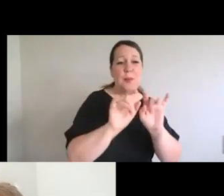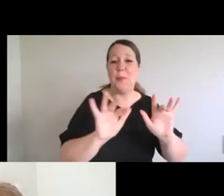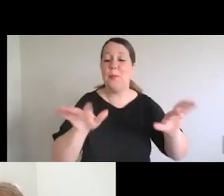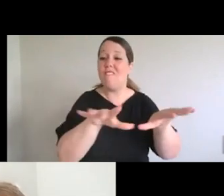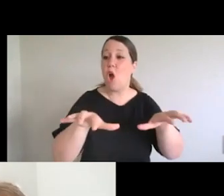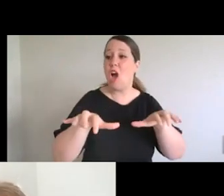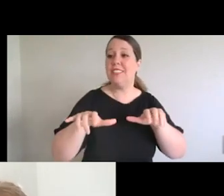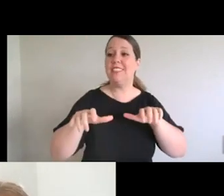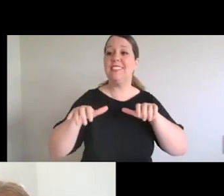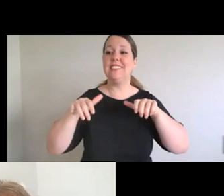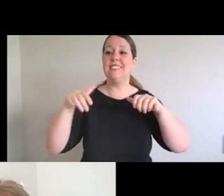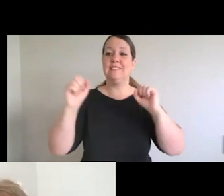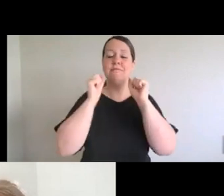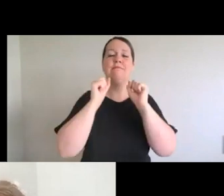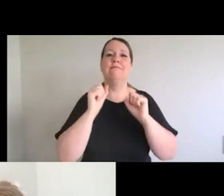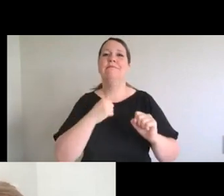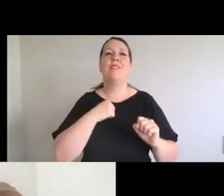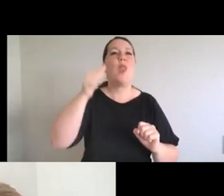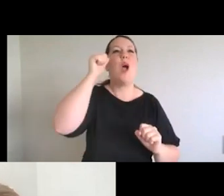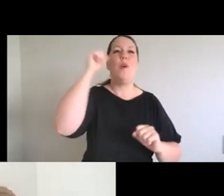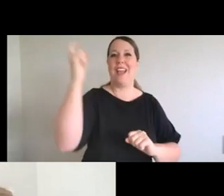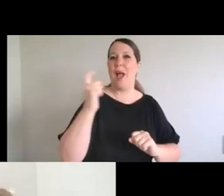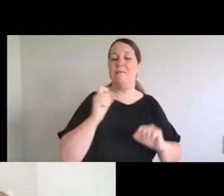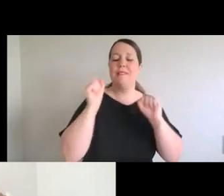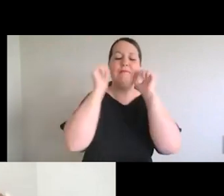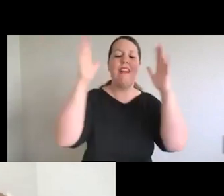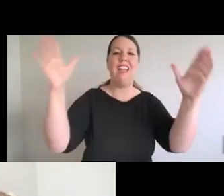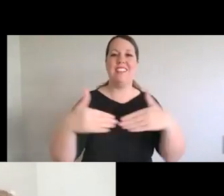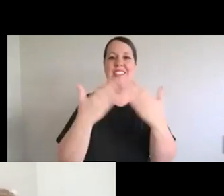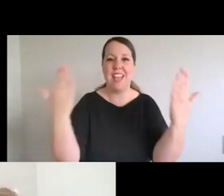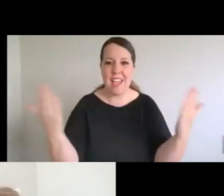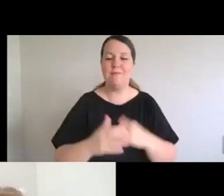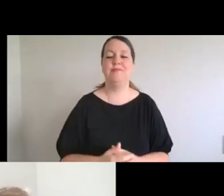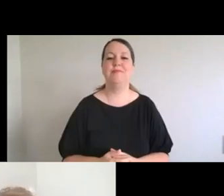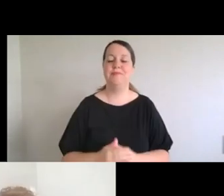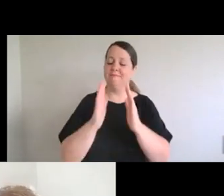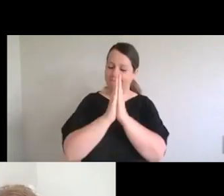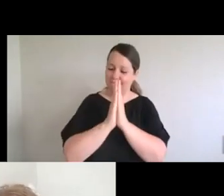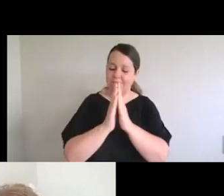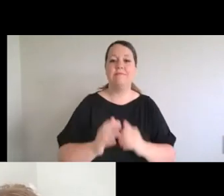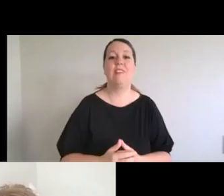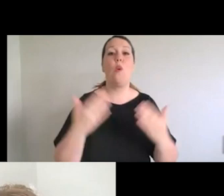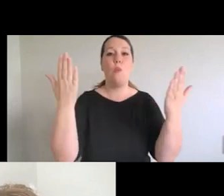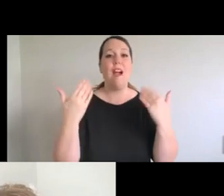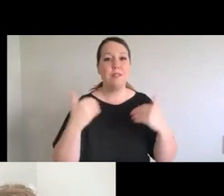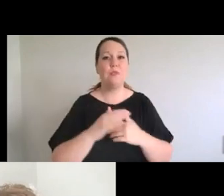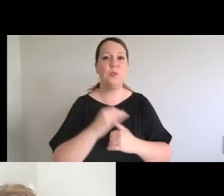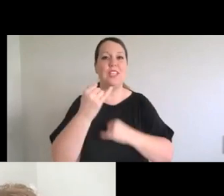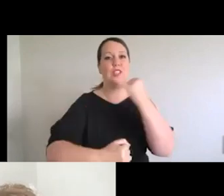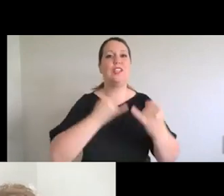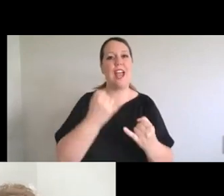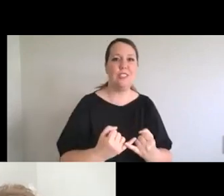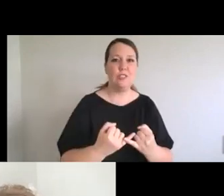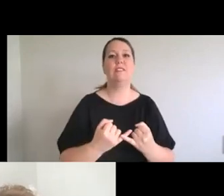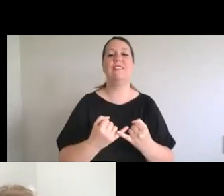Welcome to this prestige celebration today of International Day of People with Disabilities. My name is Chrissy Cowan